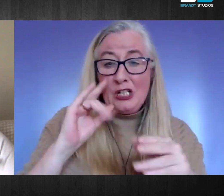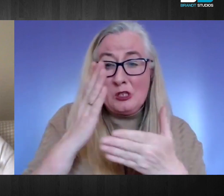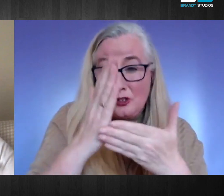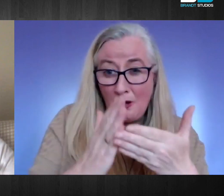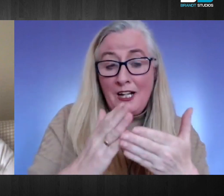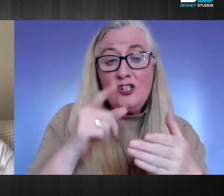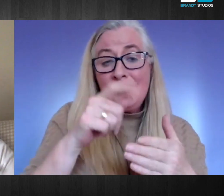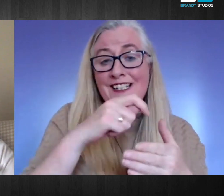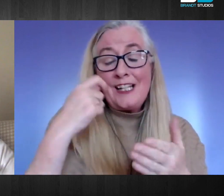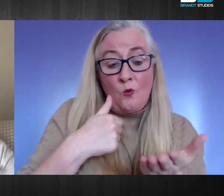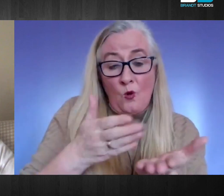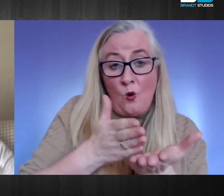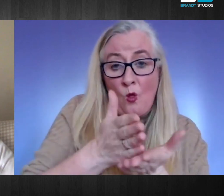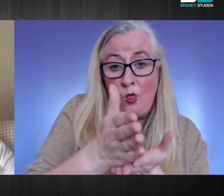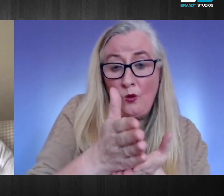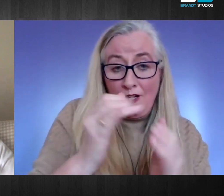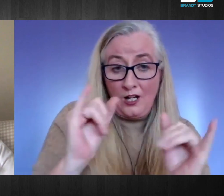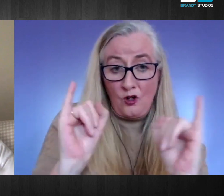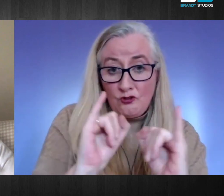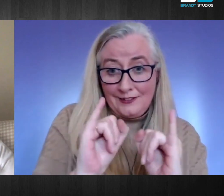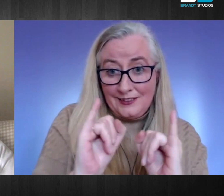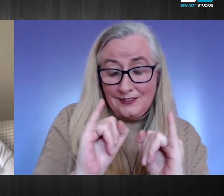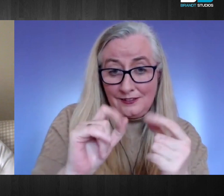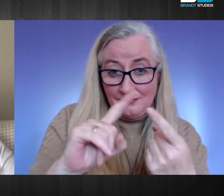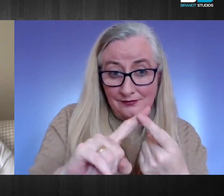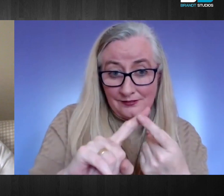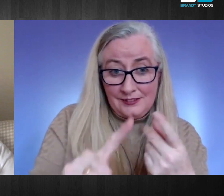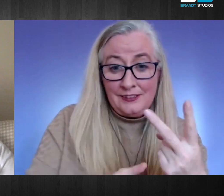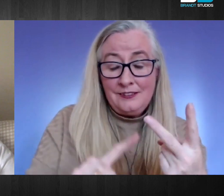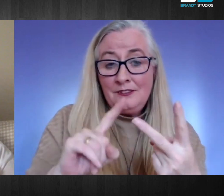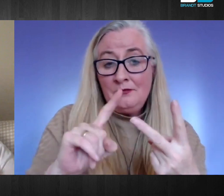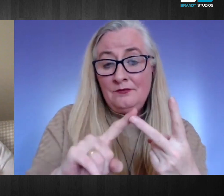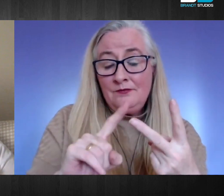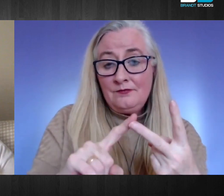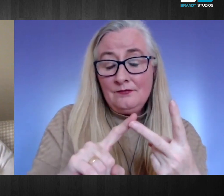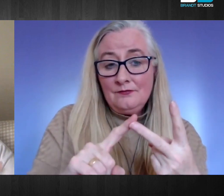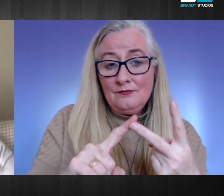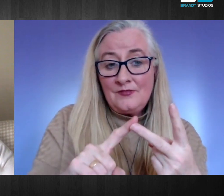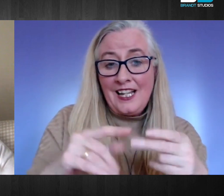obvious one is the fundraising aspects, where their fundraising has taken